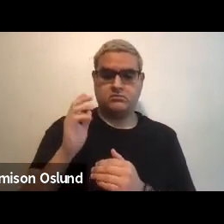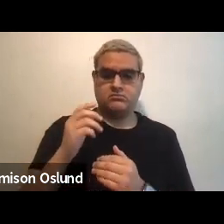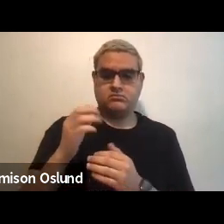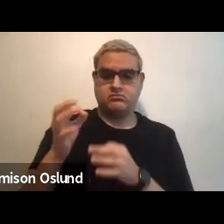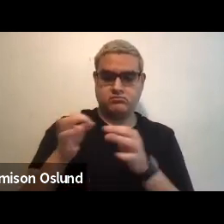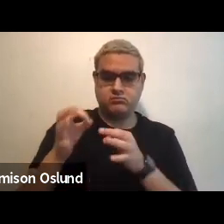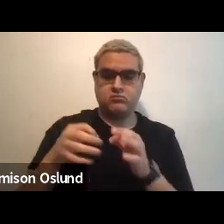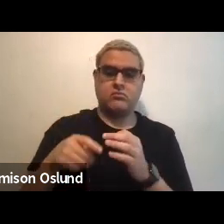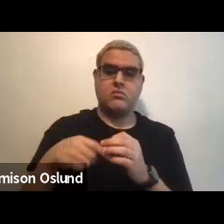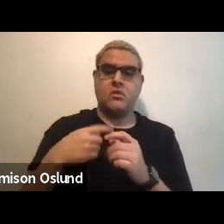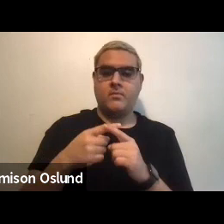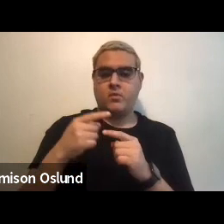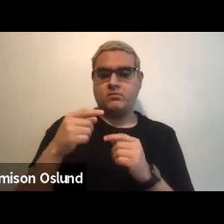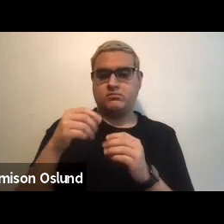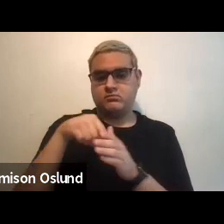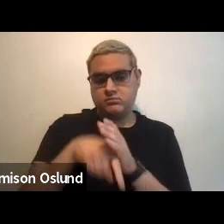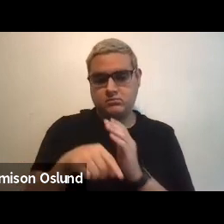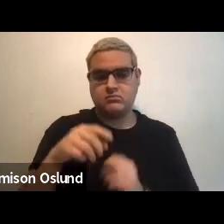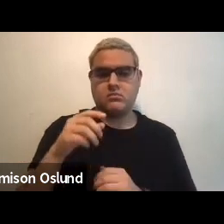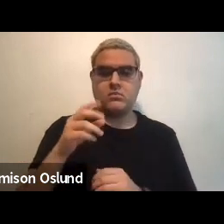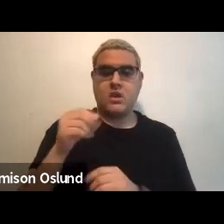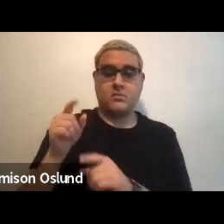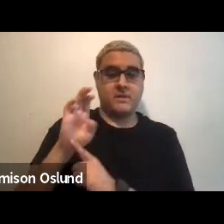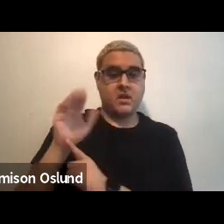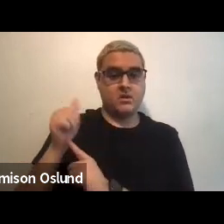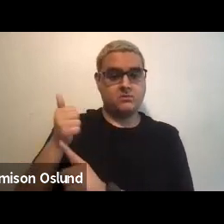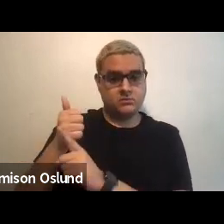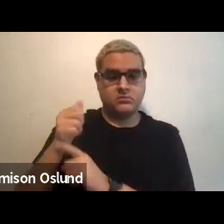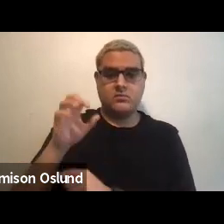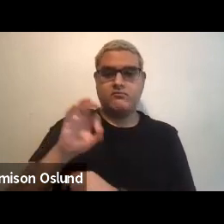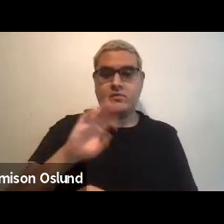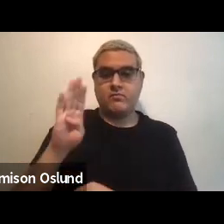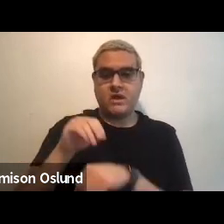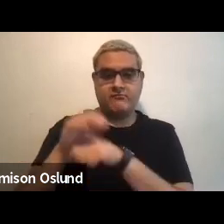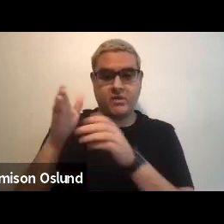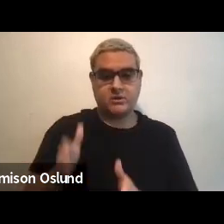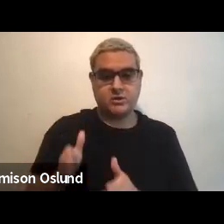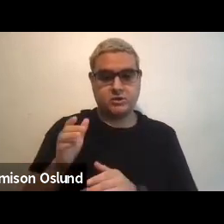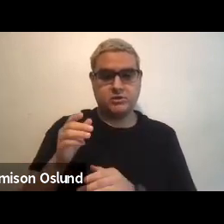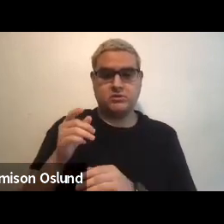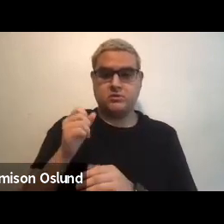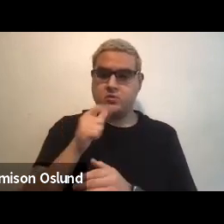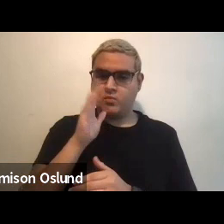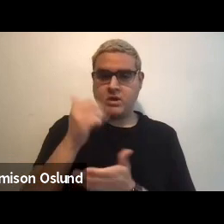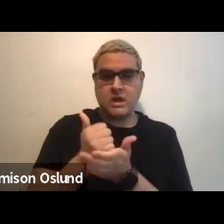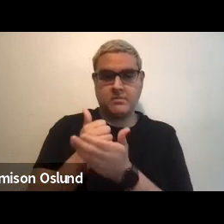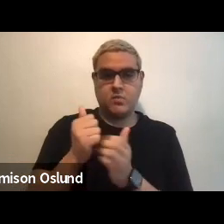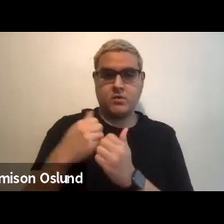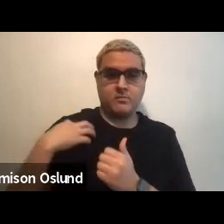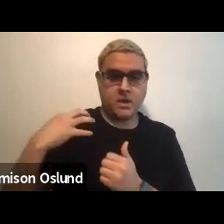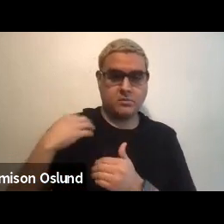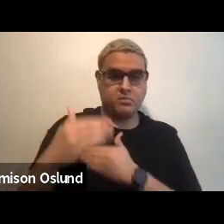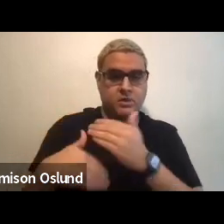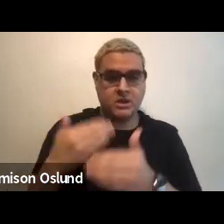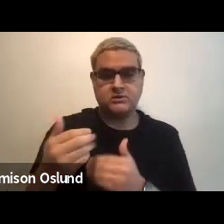then Becca is going to describe to you the details. Becca is the Fulbright